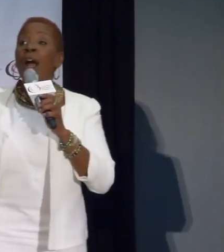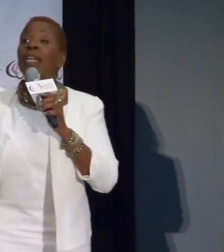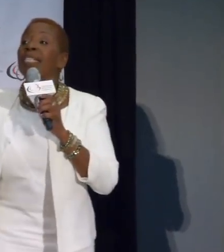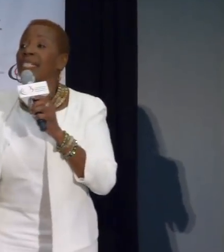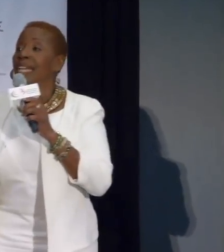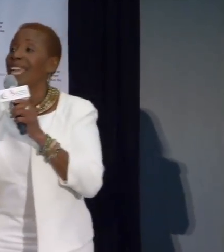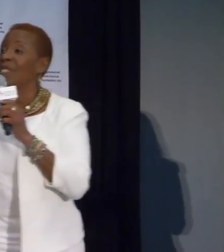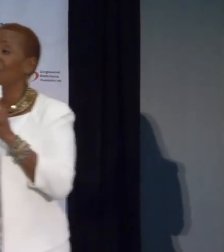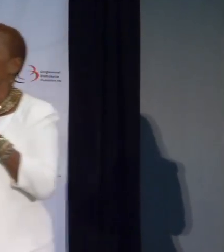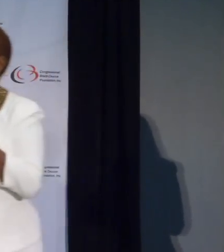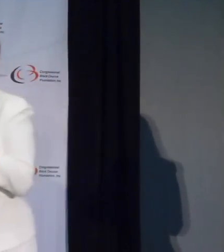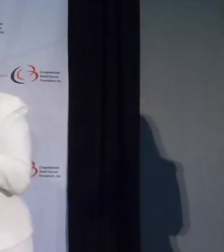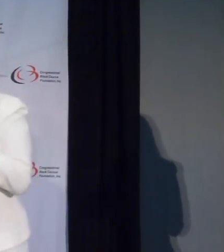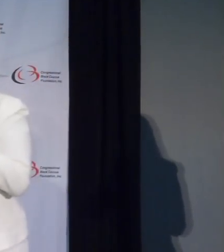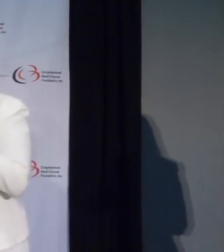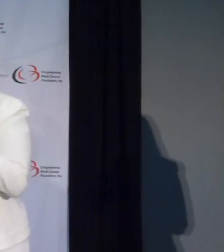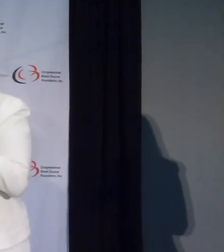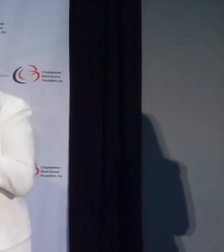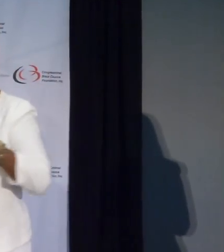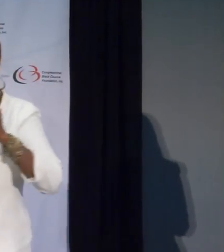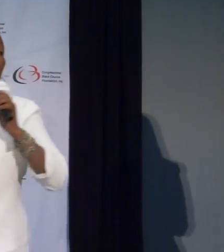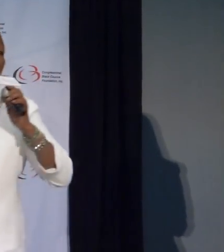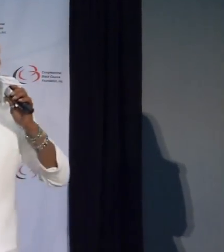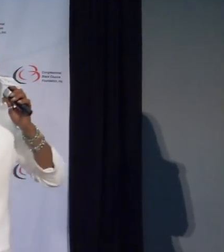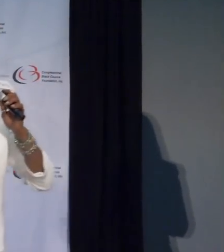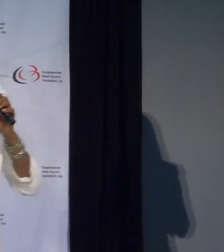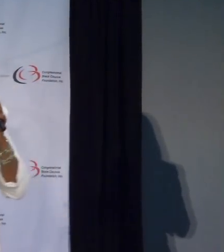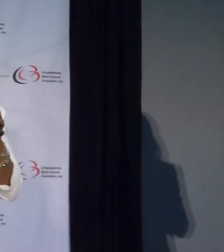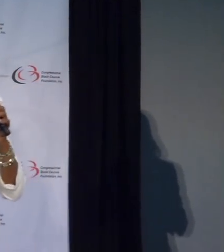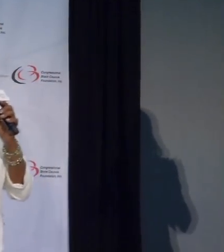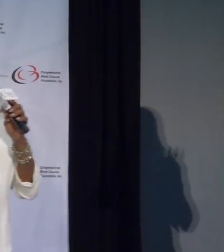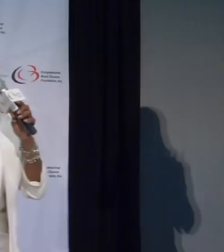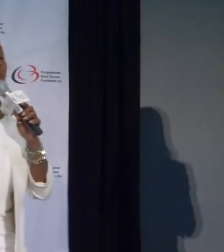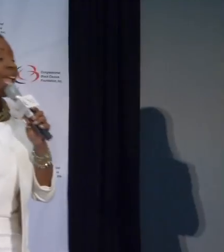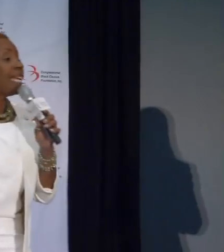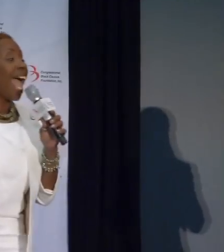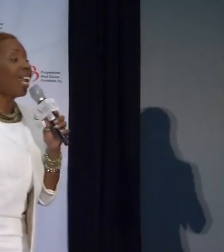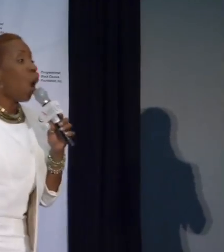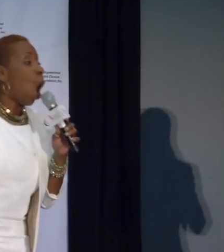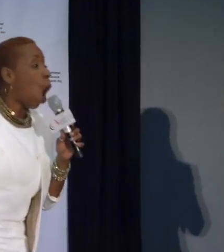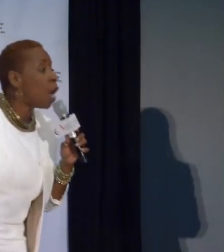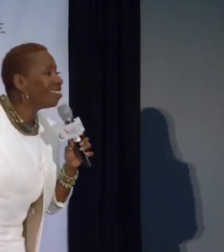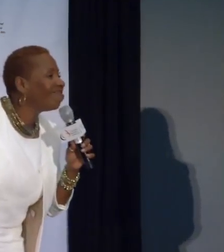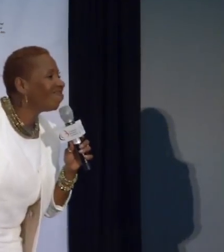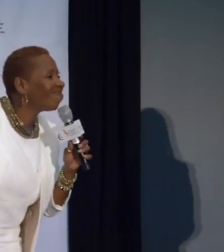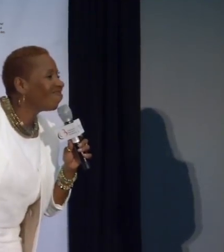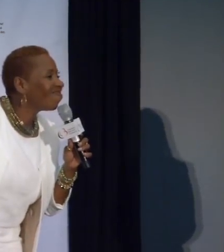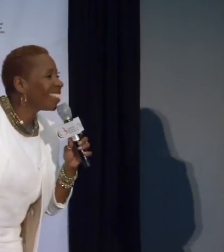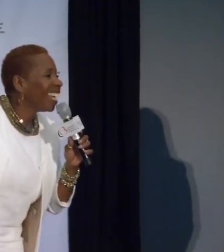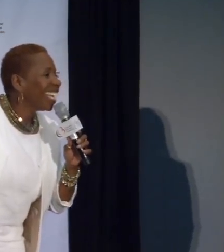Was it hard to tell that truth? Did you choose not to participate at all?